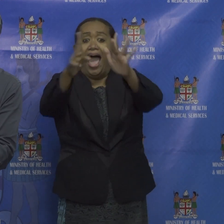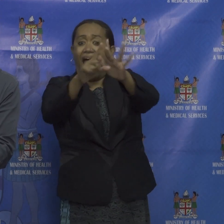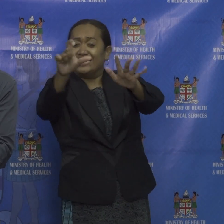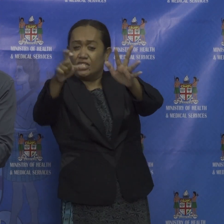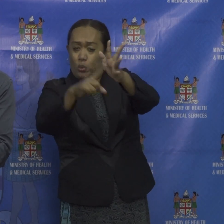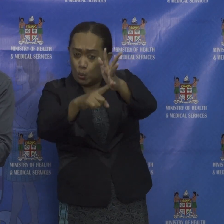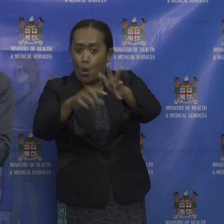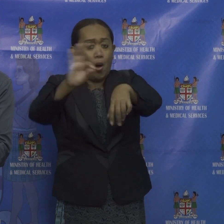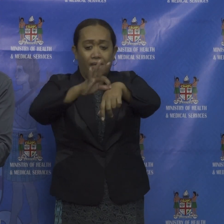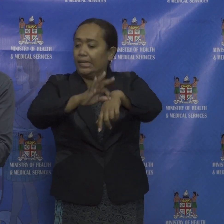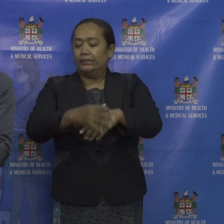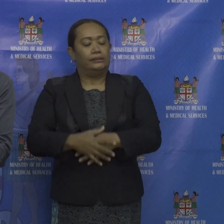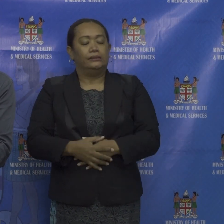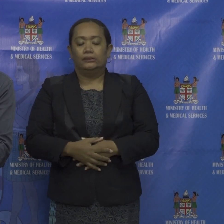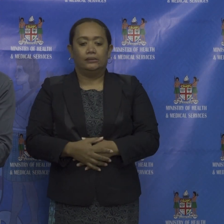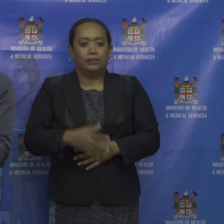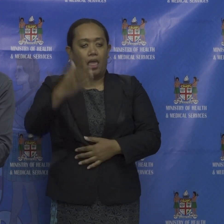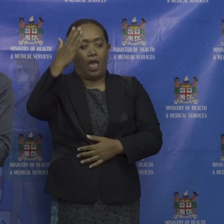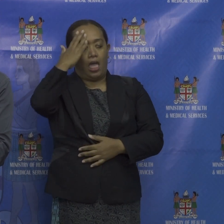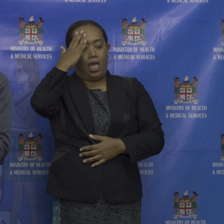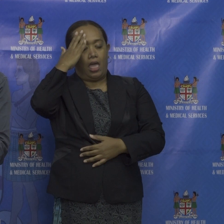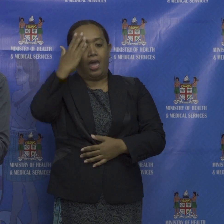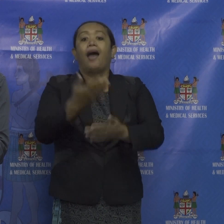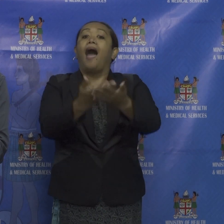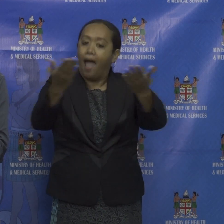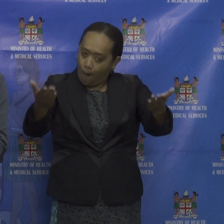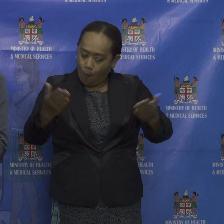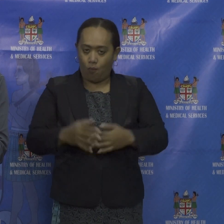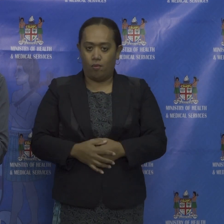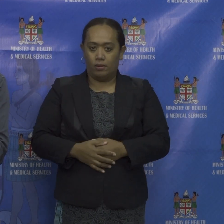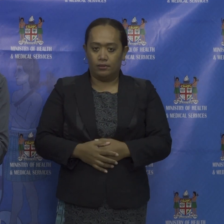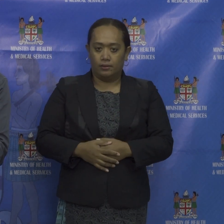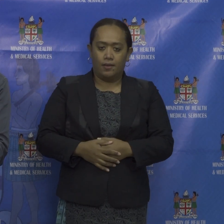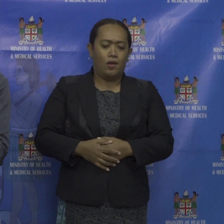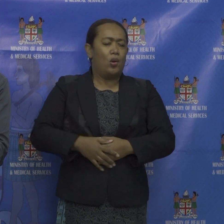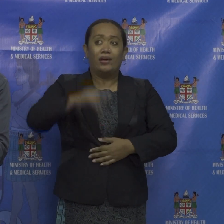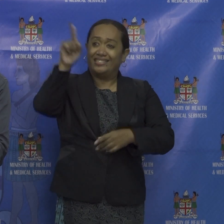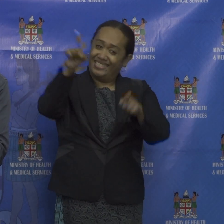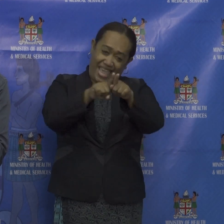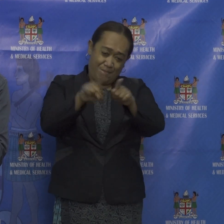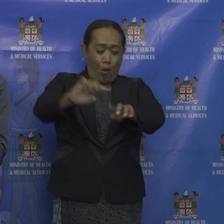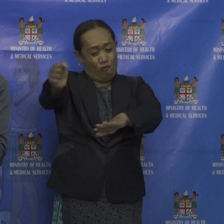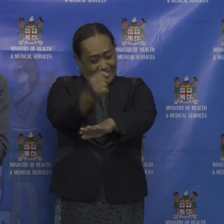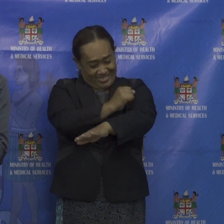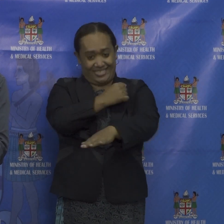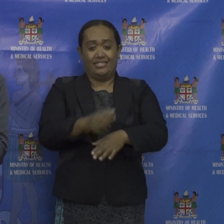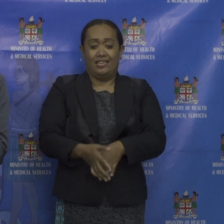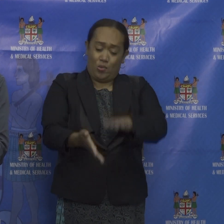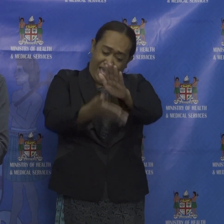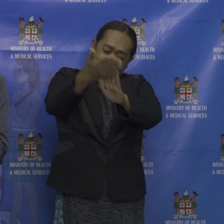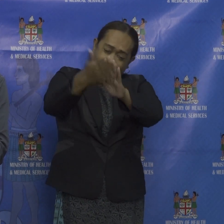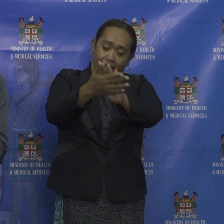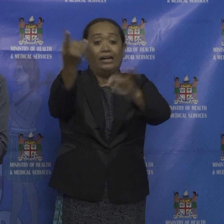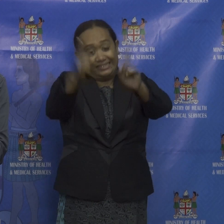COVID-positive patients, we will be hard-pressed, like other countries with high rates